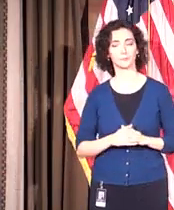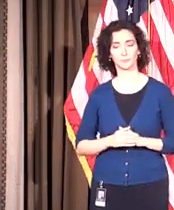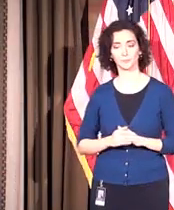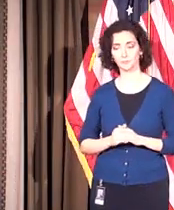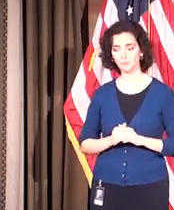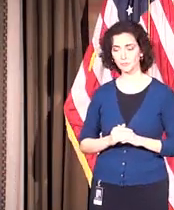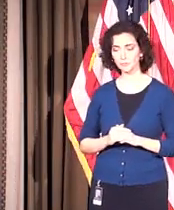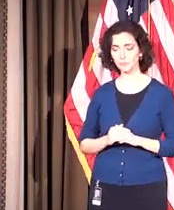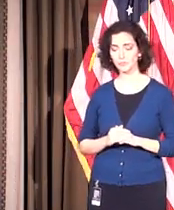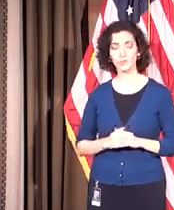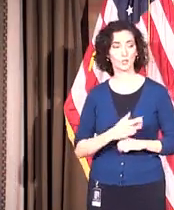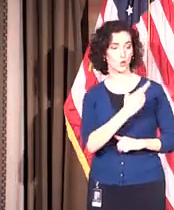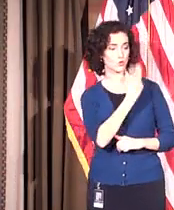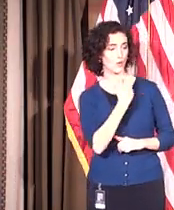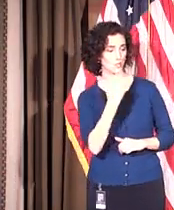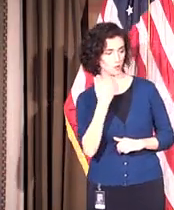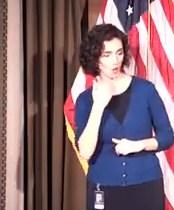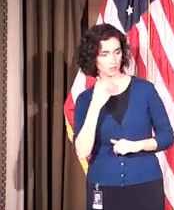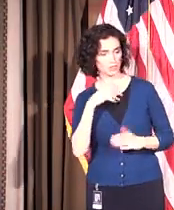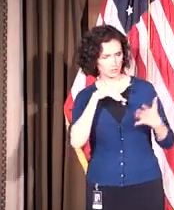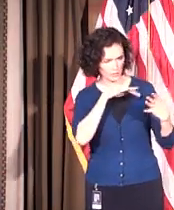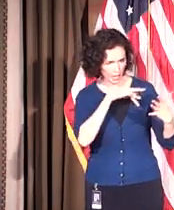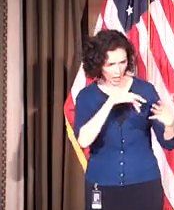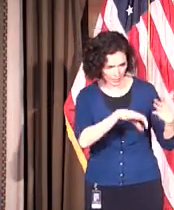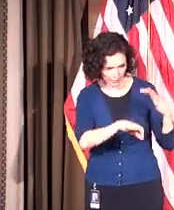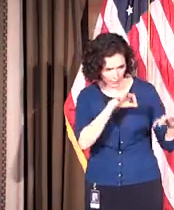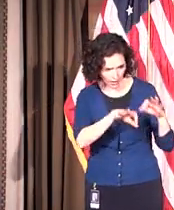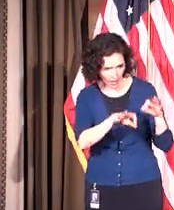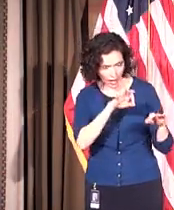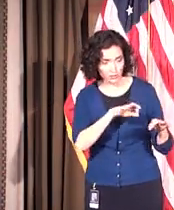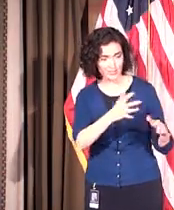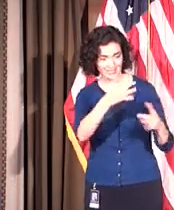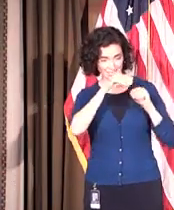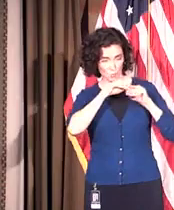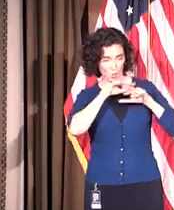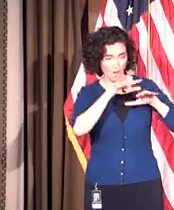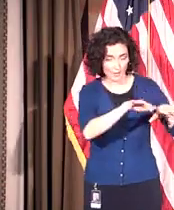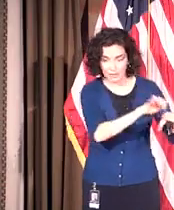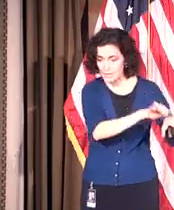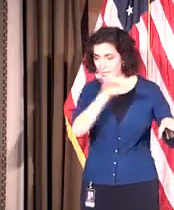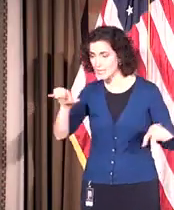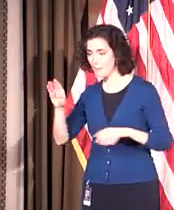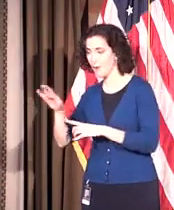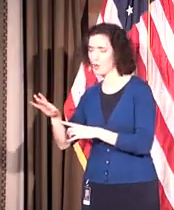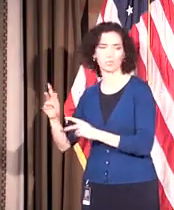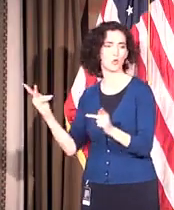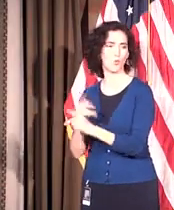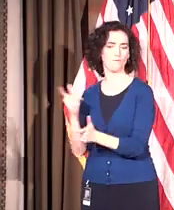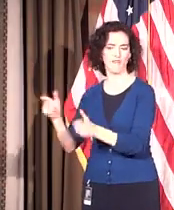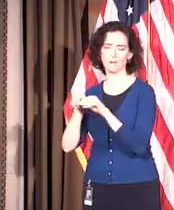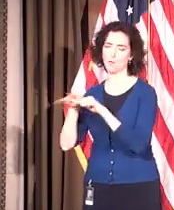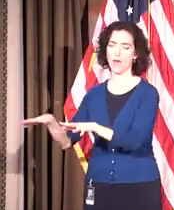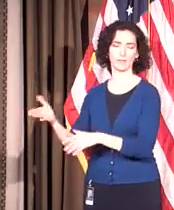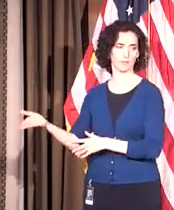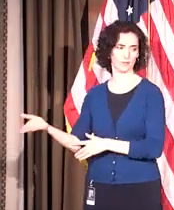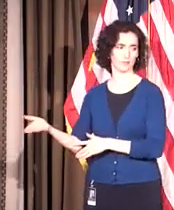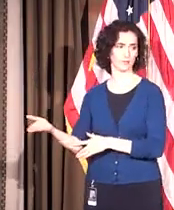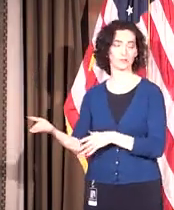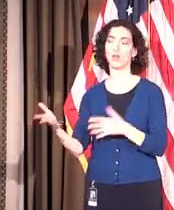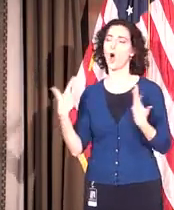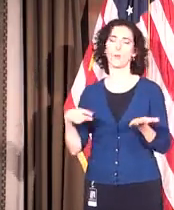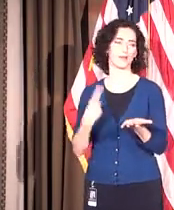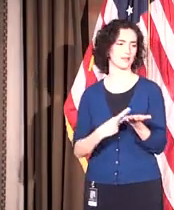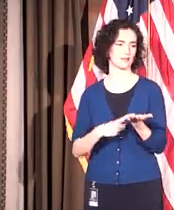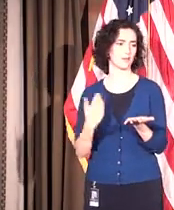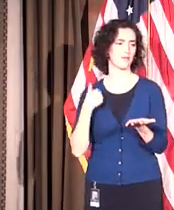of transmission at restaurants that we find at bars. It's really is just that simple. That venue, for reasons that we've